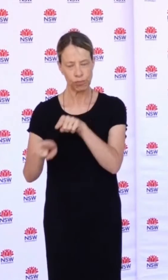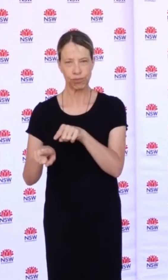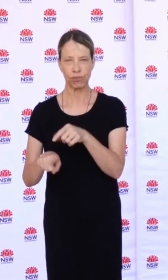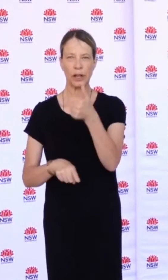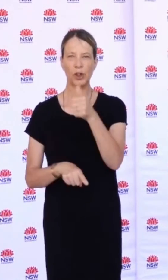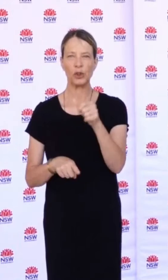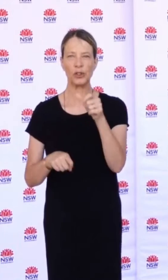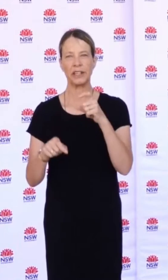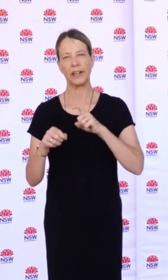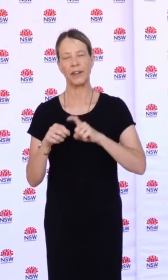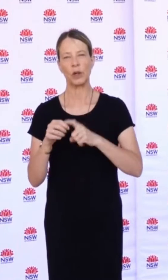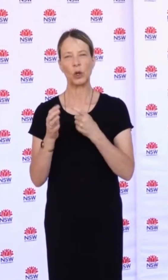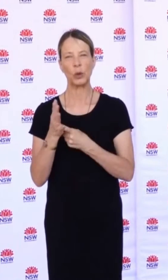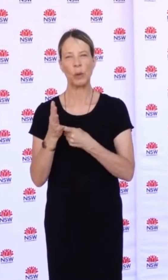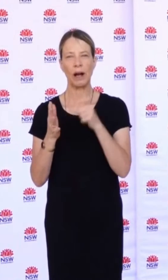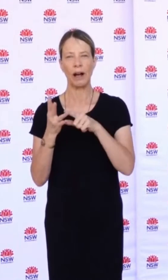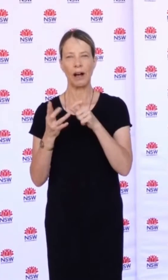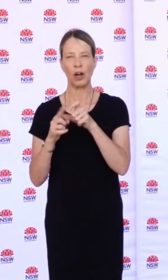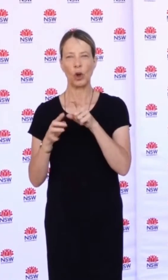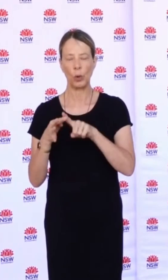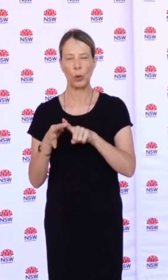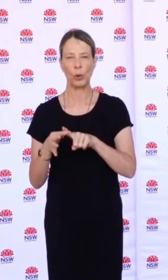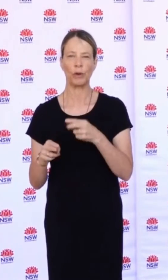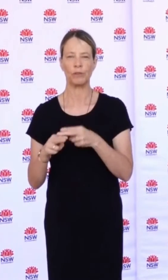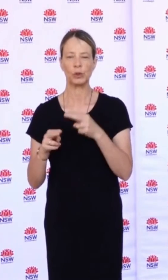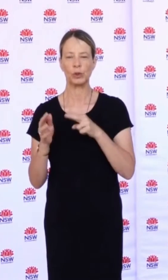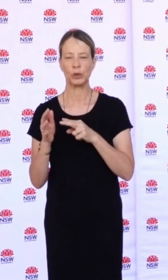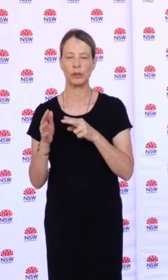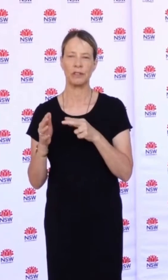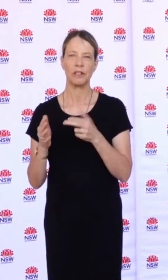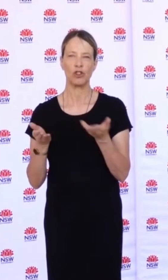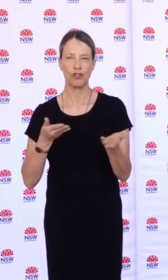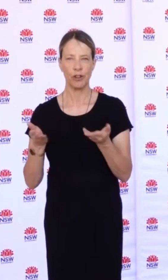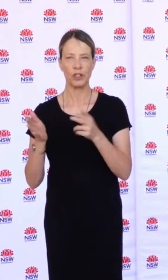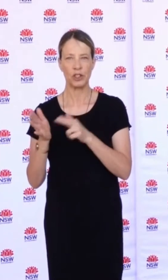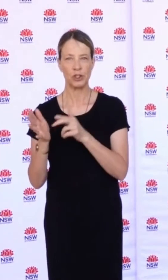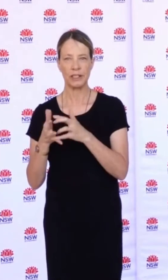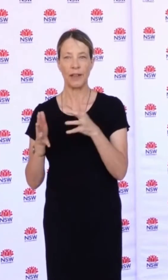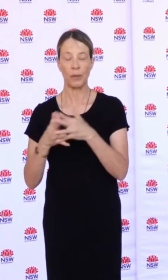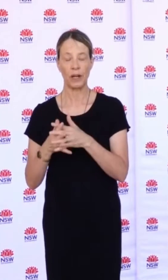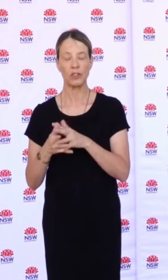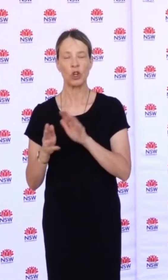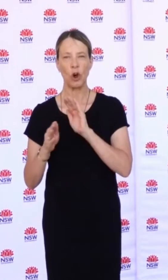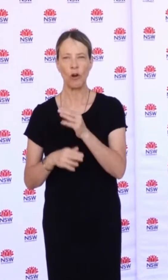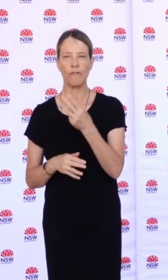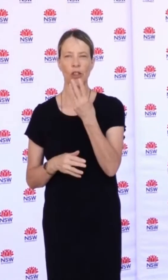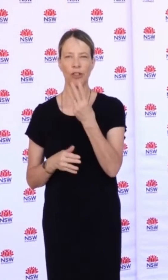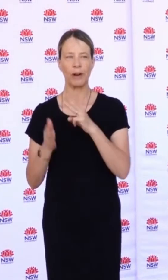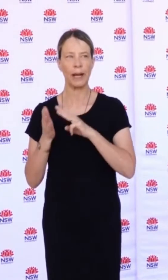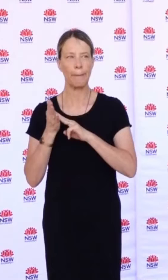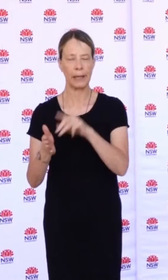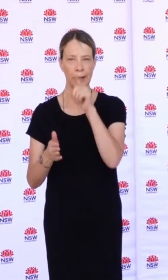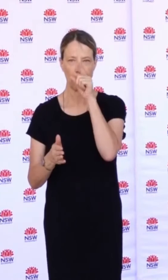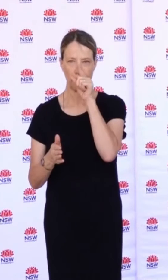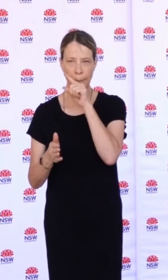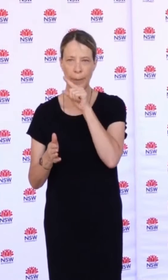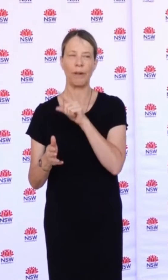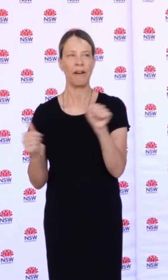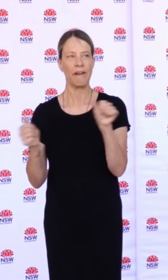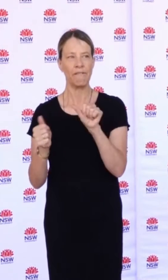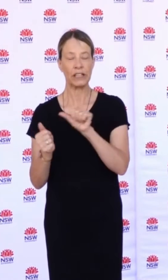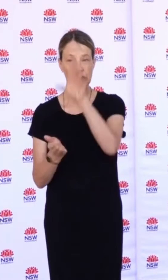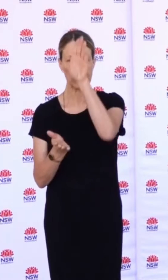QR Service New South Wales feature. There have been more than 3 million people in New South Wales that have downloaded the Service New